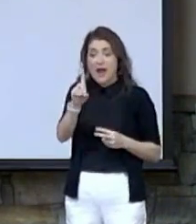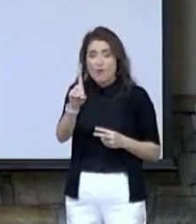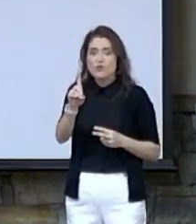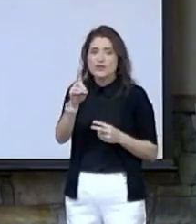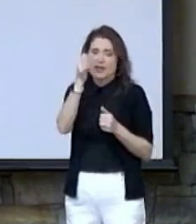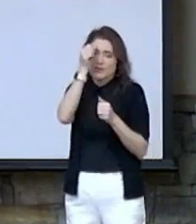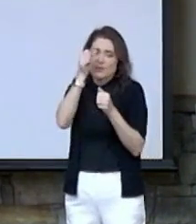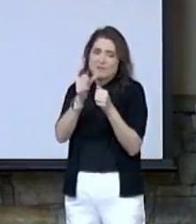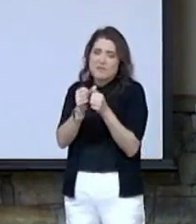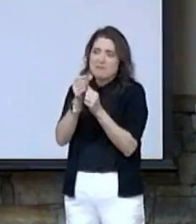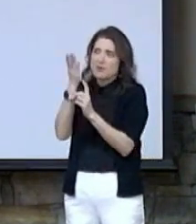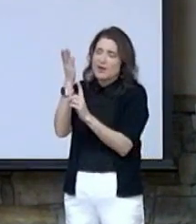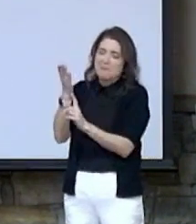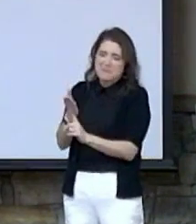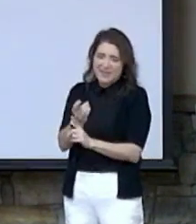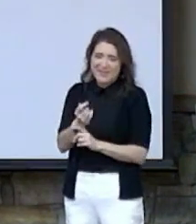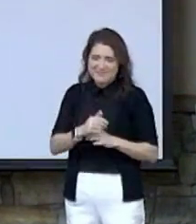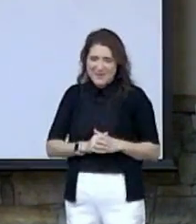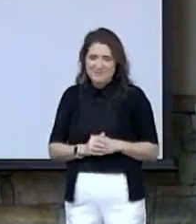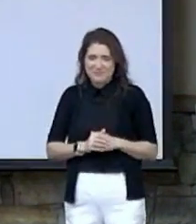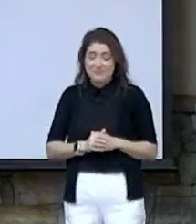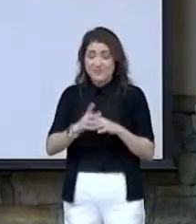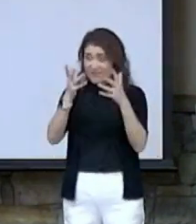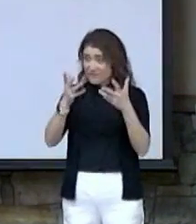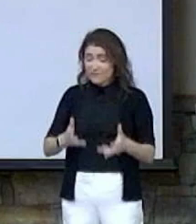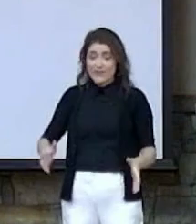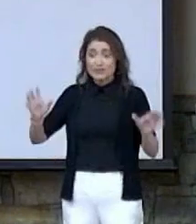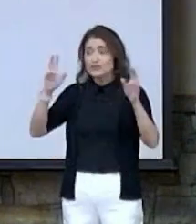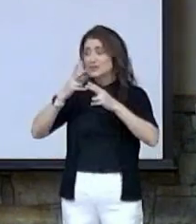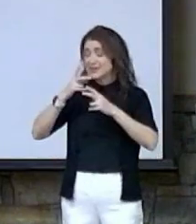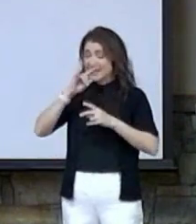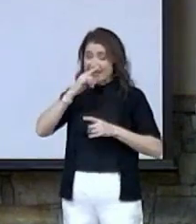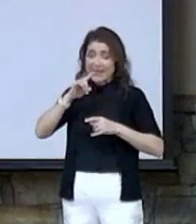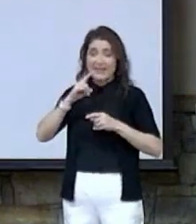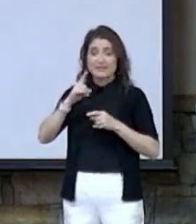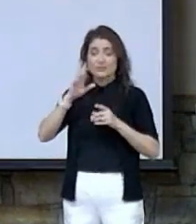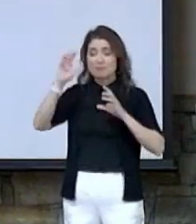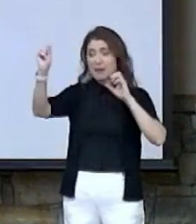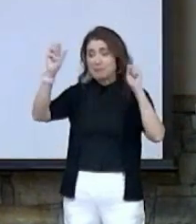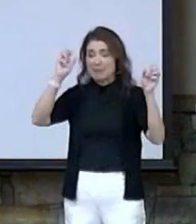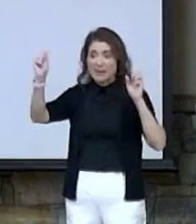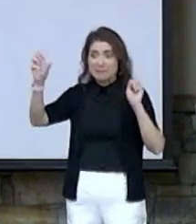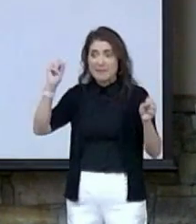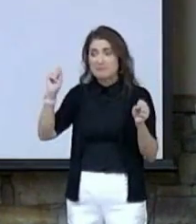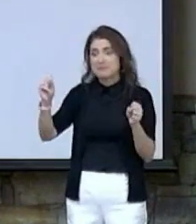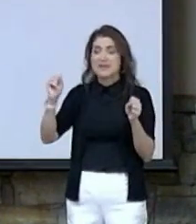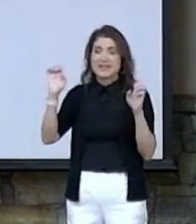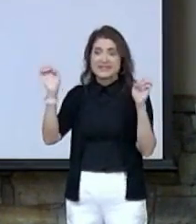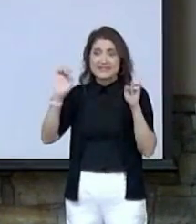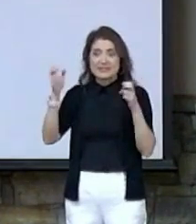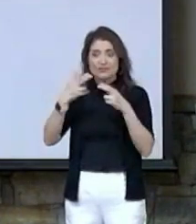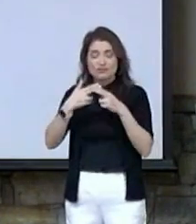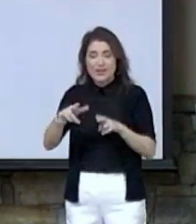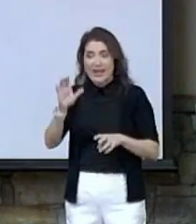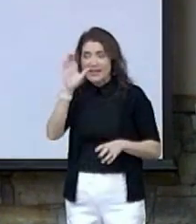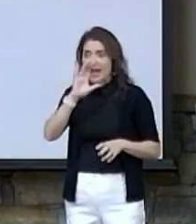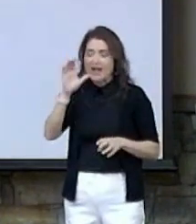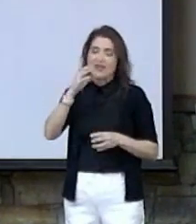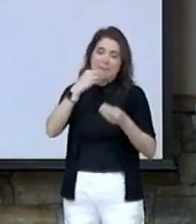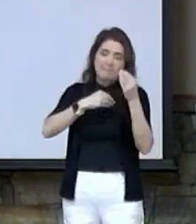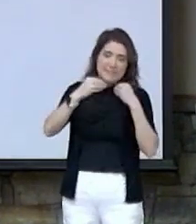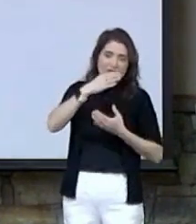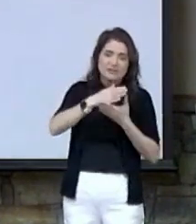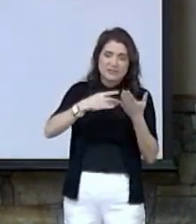him just a little bit. And then after that, the kids will have their Easter egg hunt. There's a meal that some of us are going to share in. So there's a lot going on